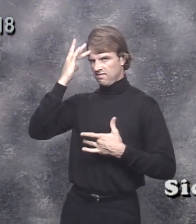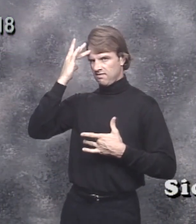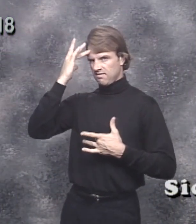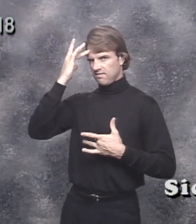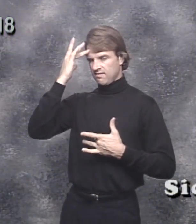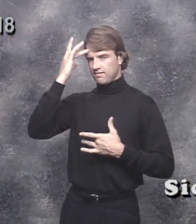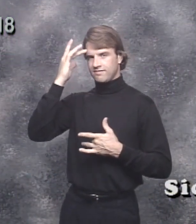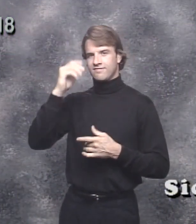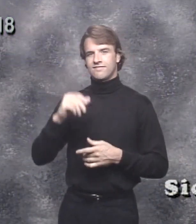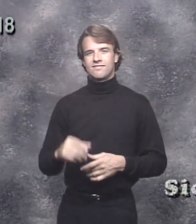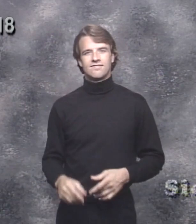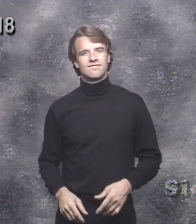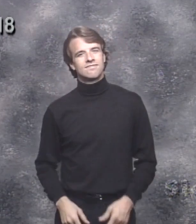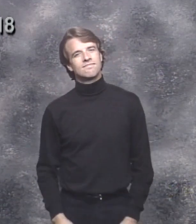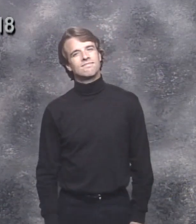Sick.